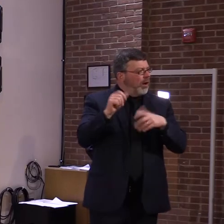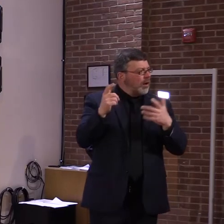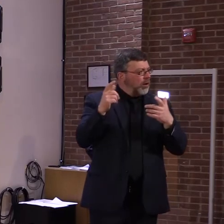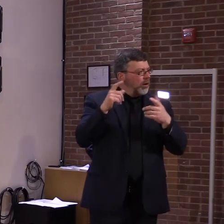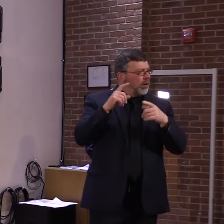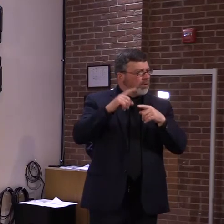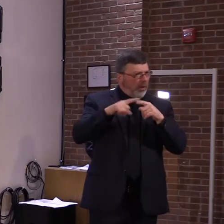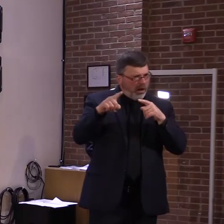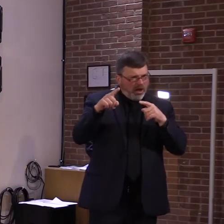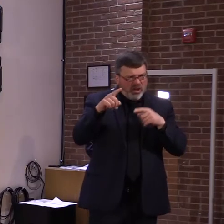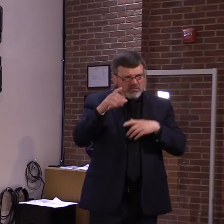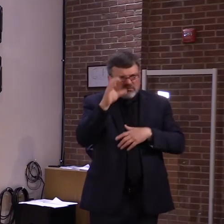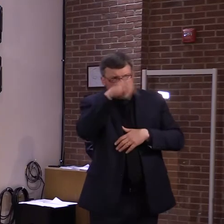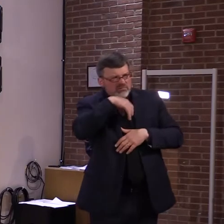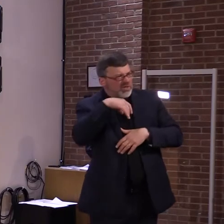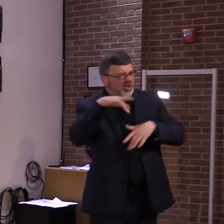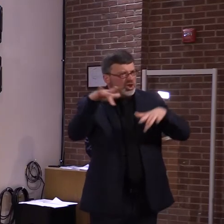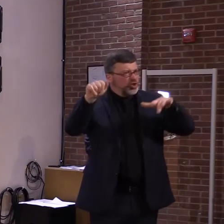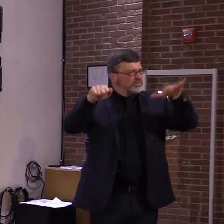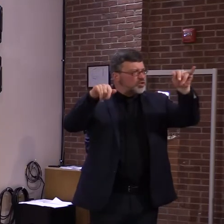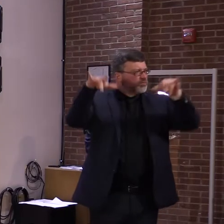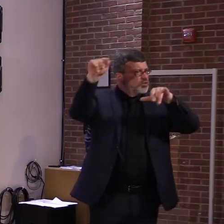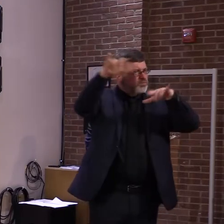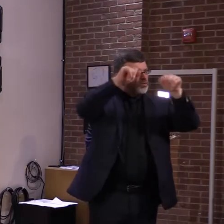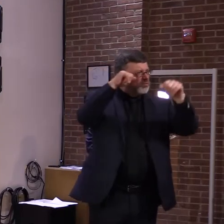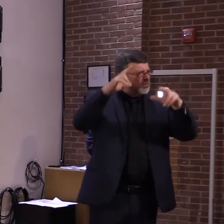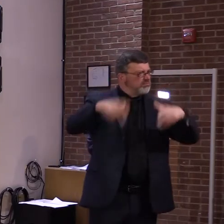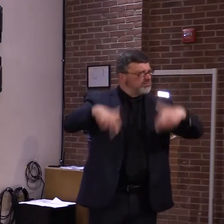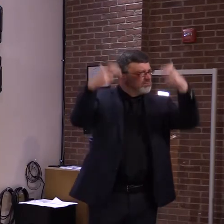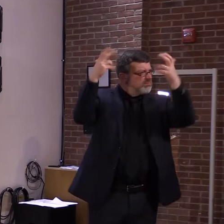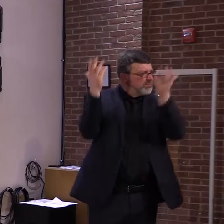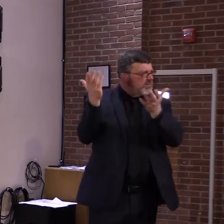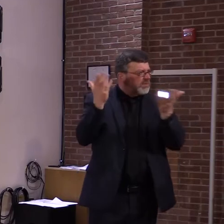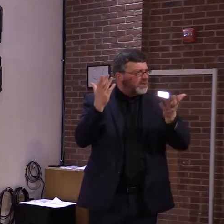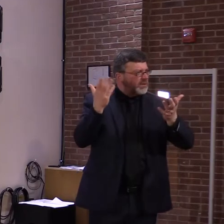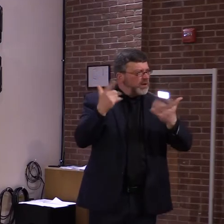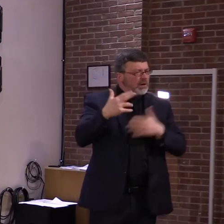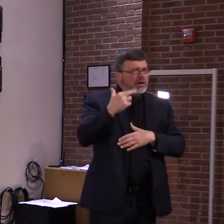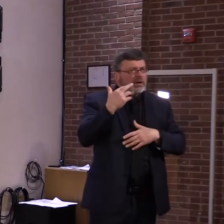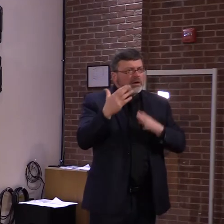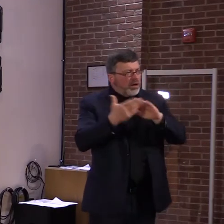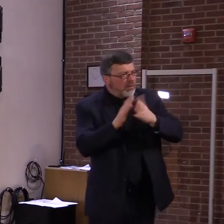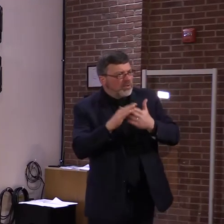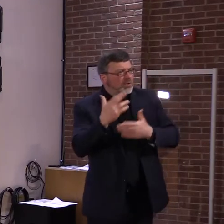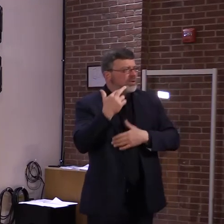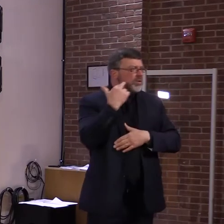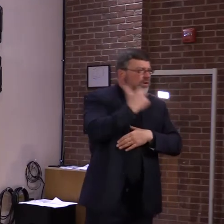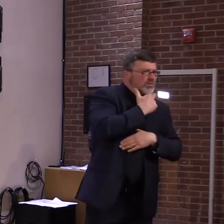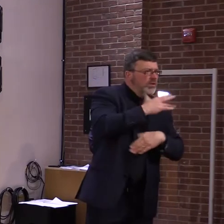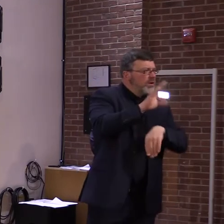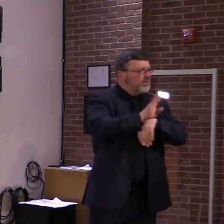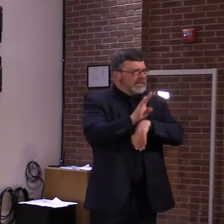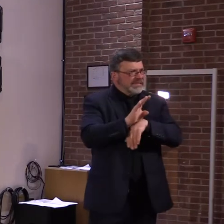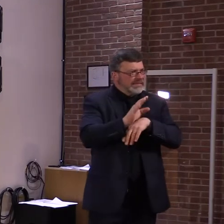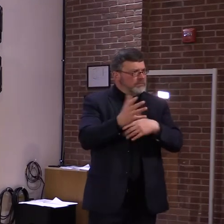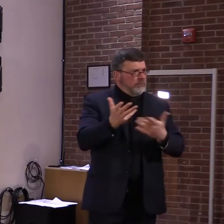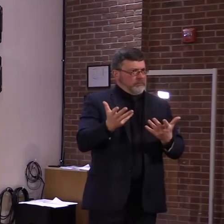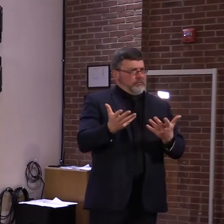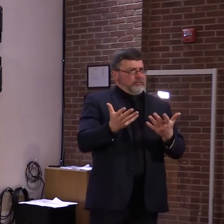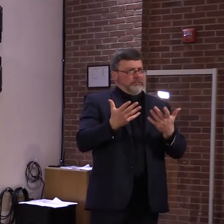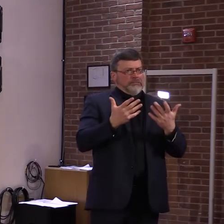that. There's no doubt right here in Montpelier, been hit fairly